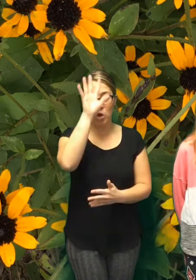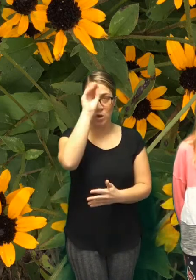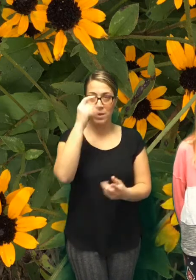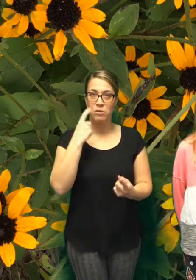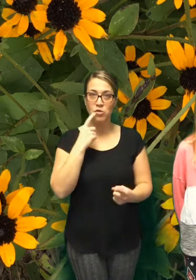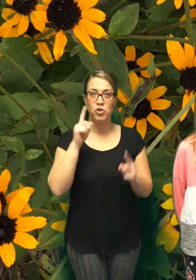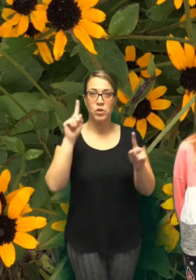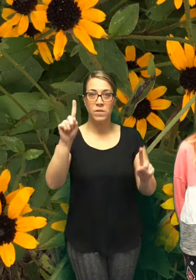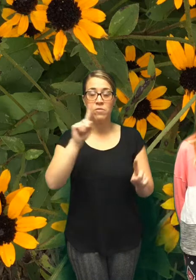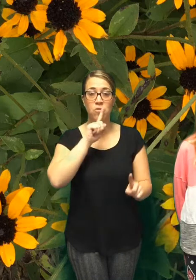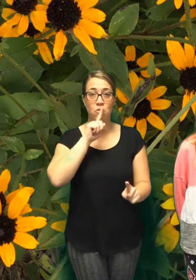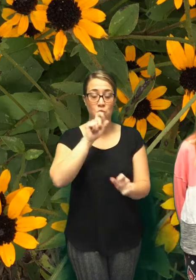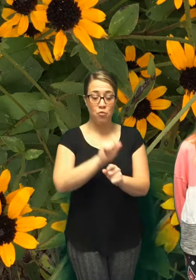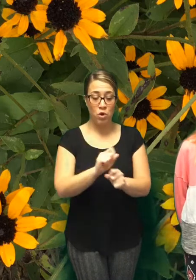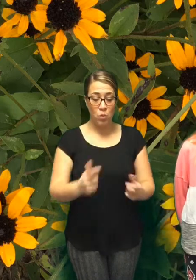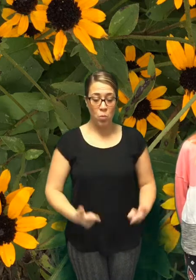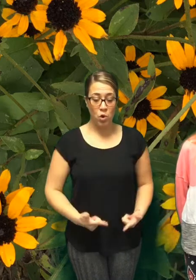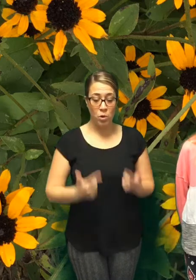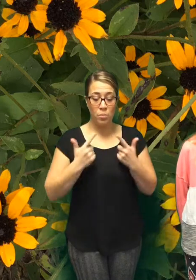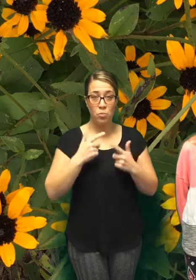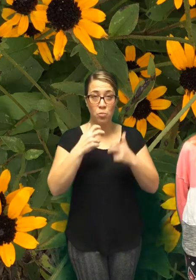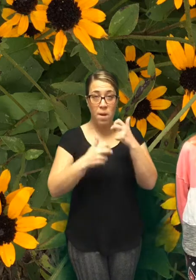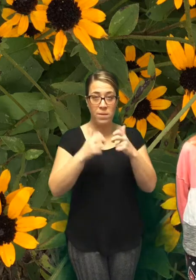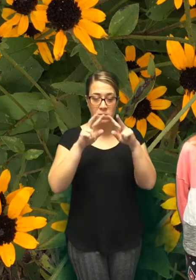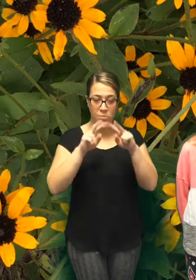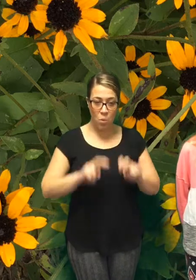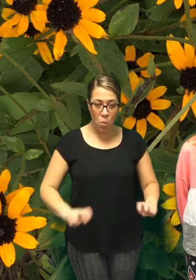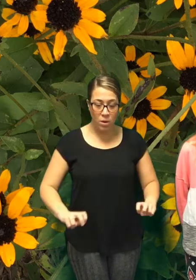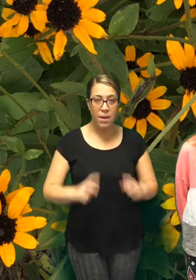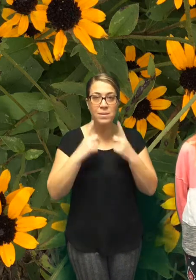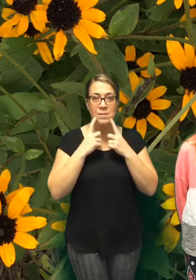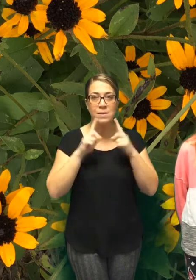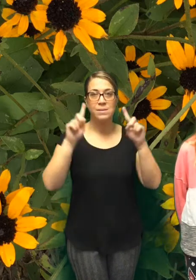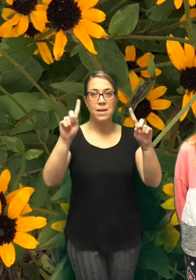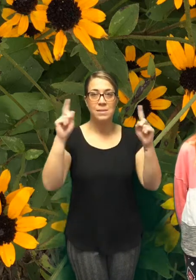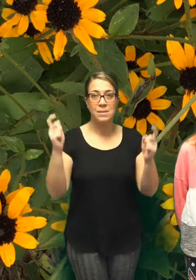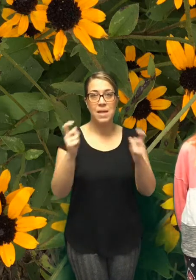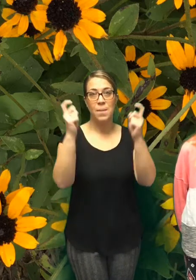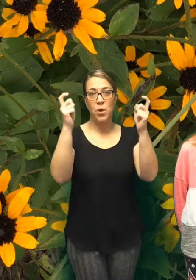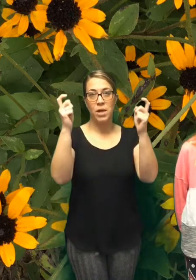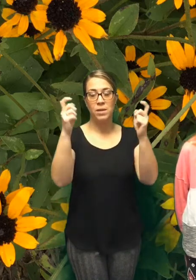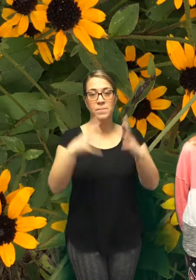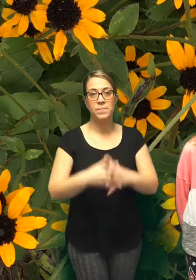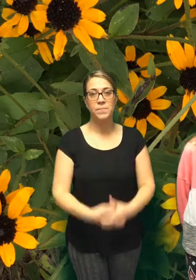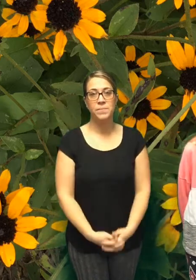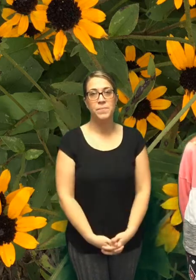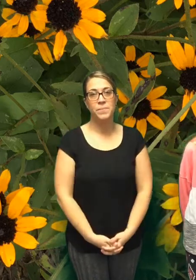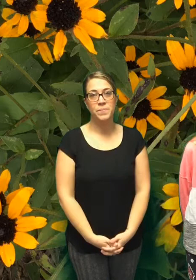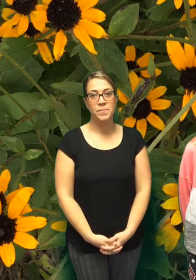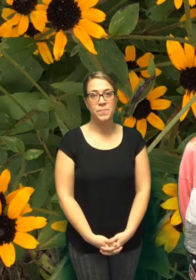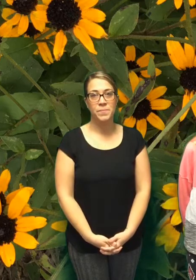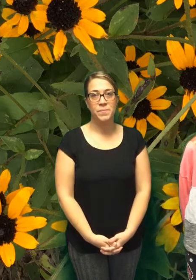where learning is achieved, real world problems are explored, and success is celebrated.